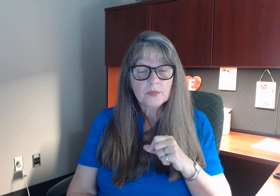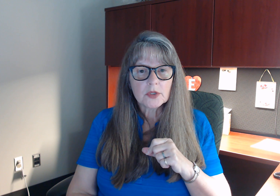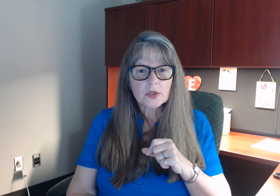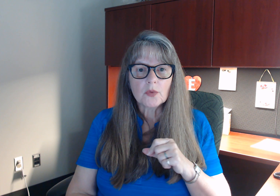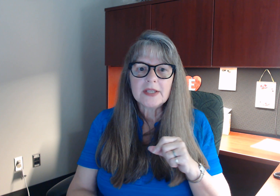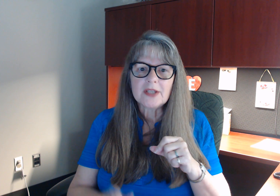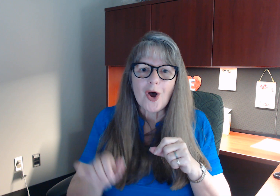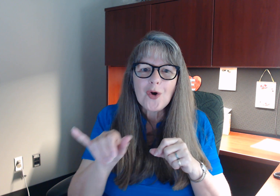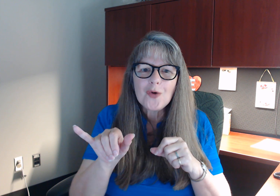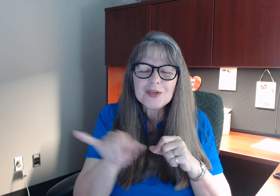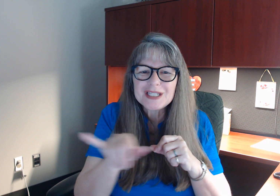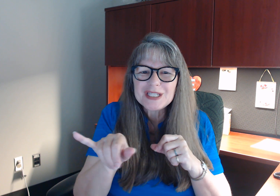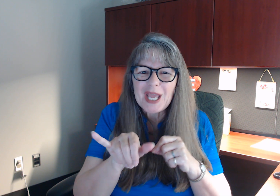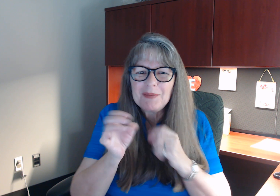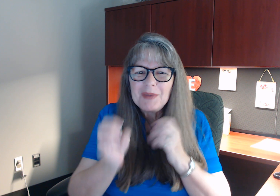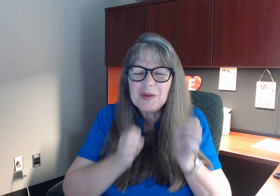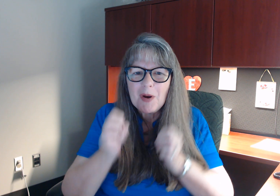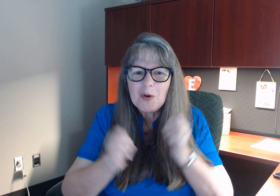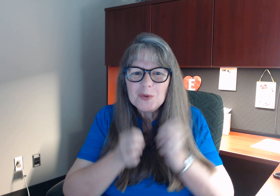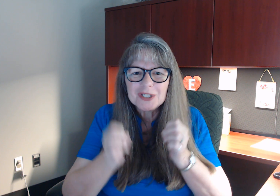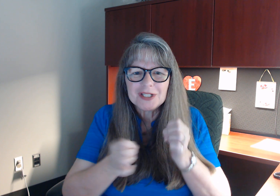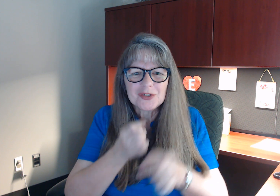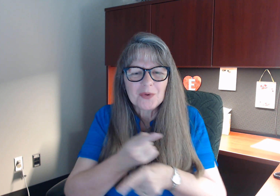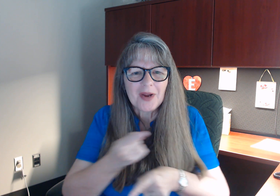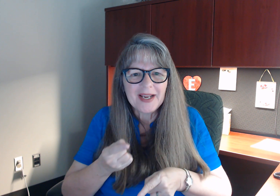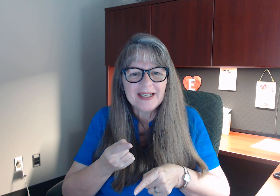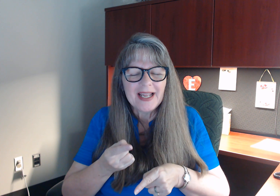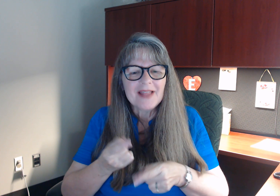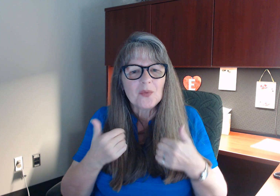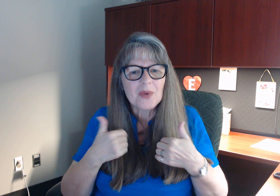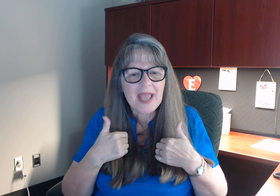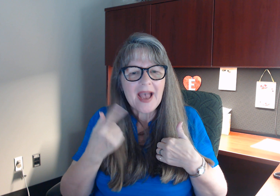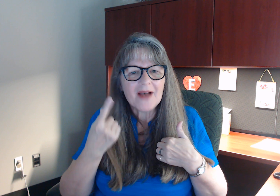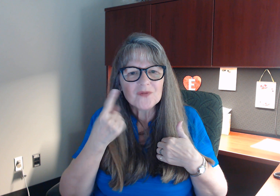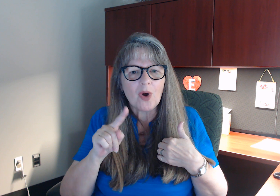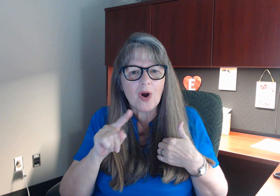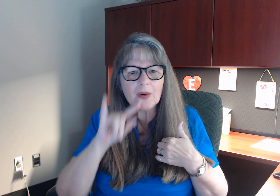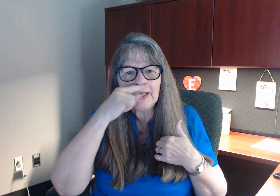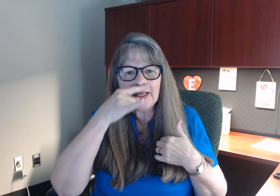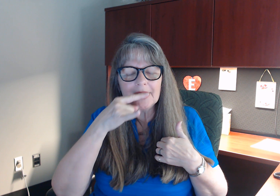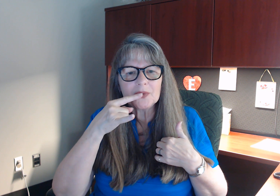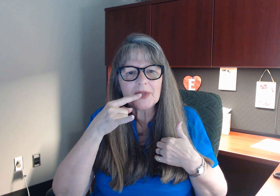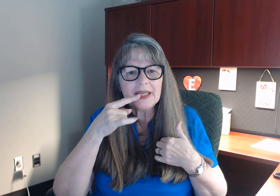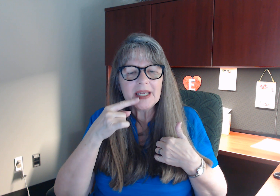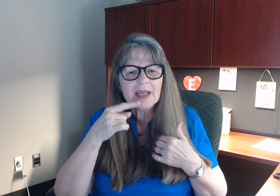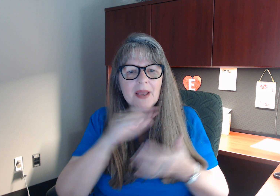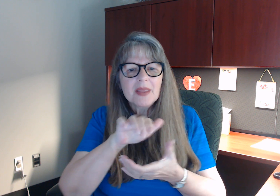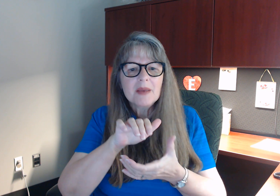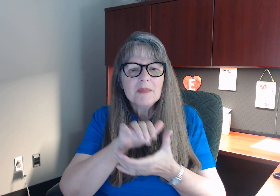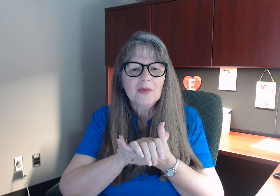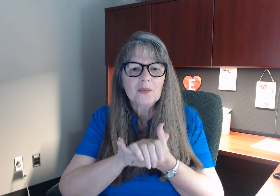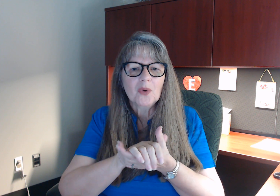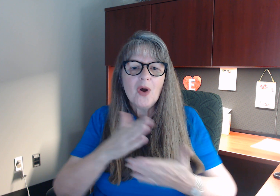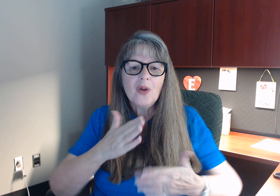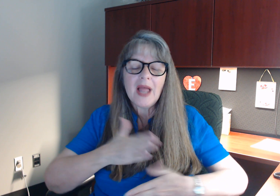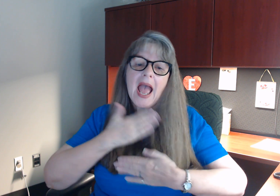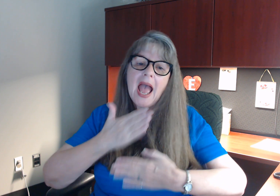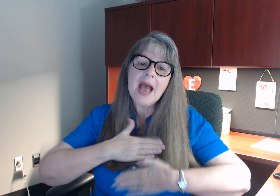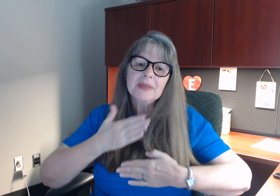So it's all the same emotions, right? That we have for our kids when they get married. We're all happy